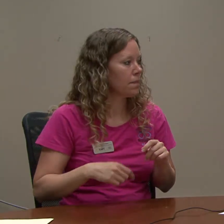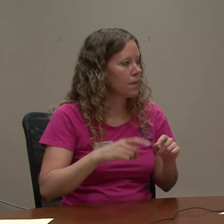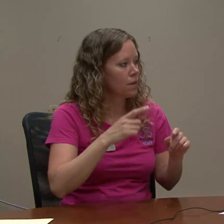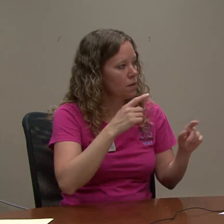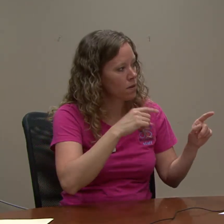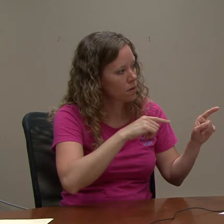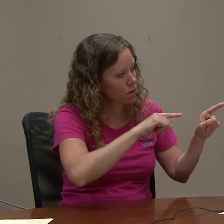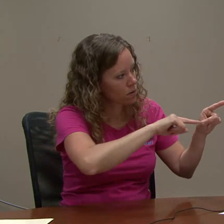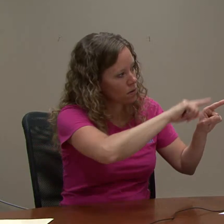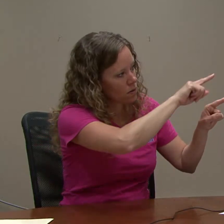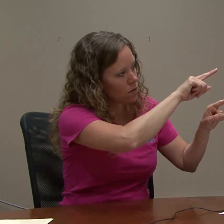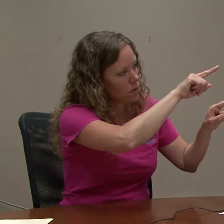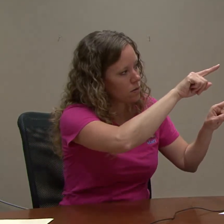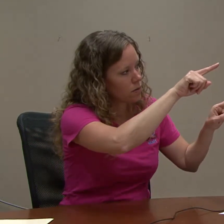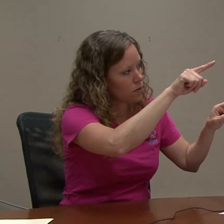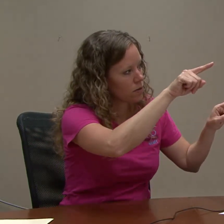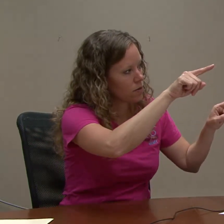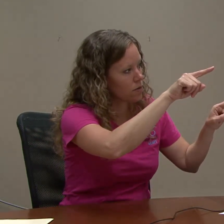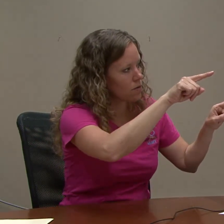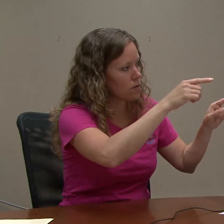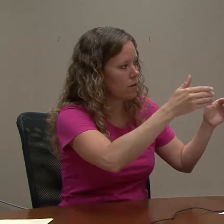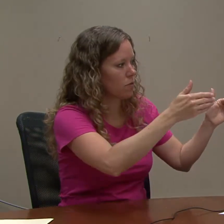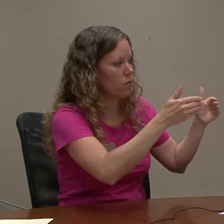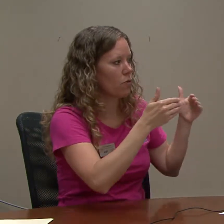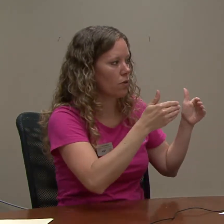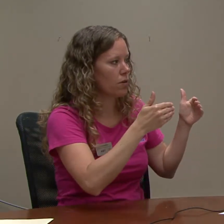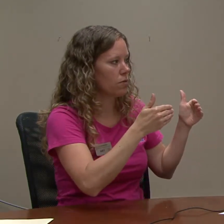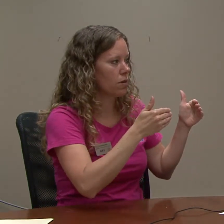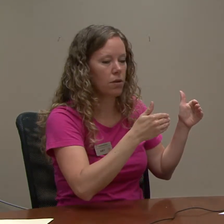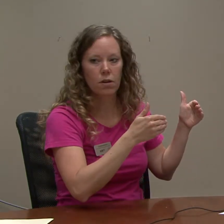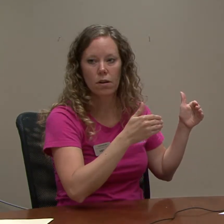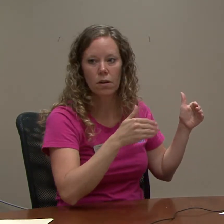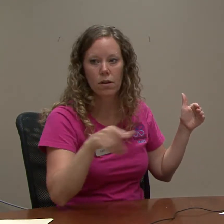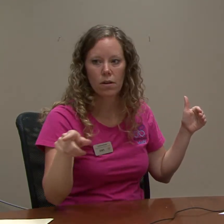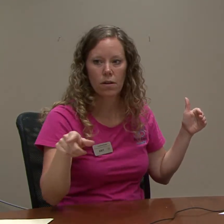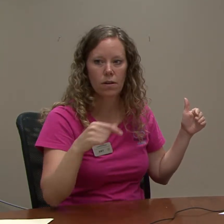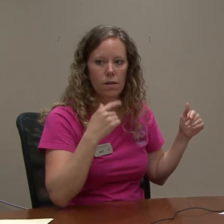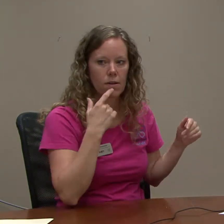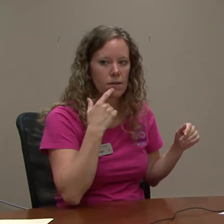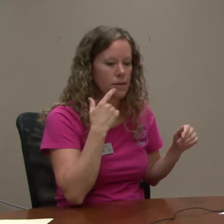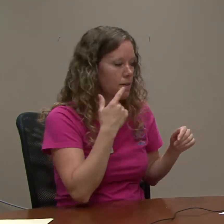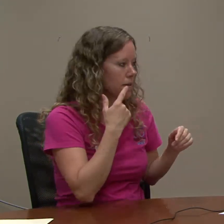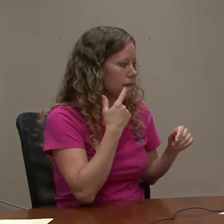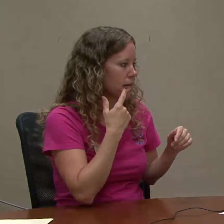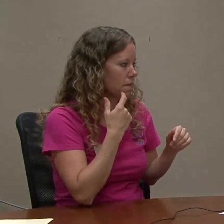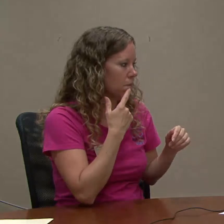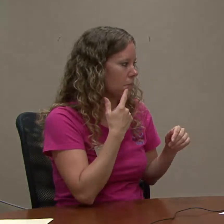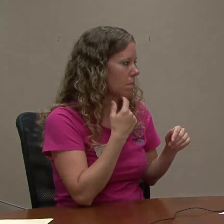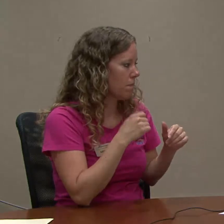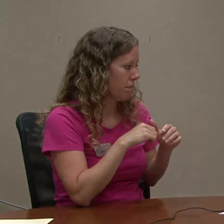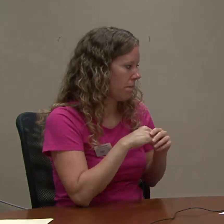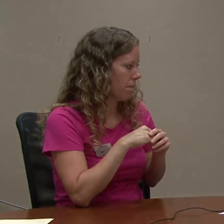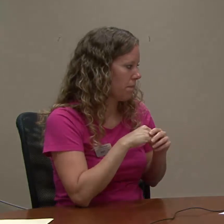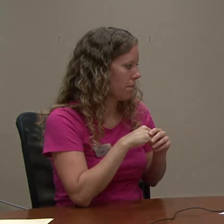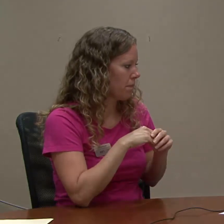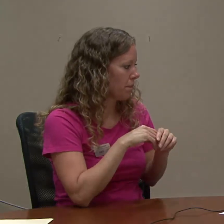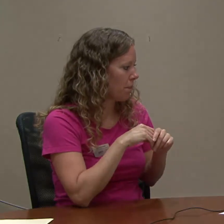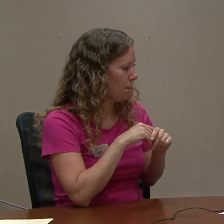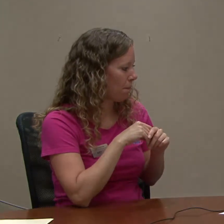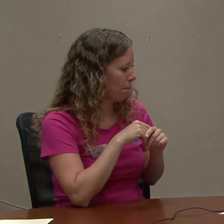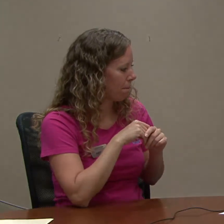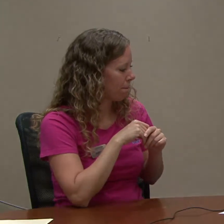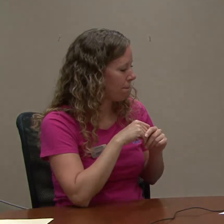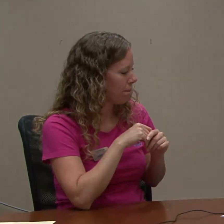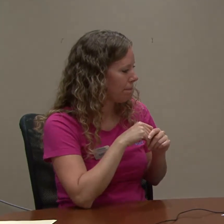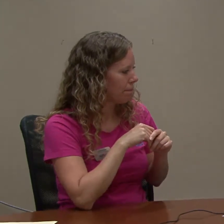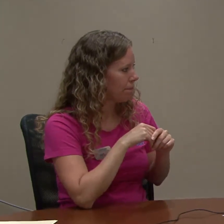if you're going to Care Center 2, just continue on to this gate here. Just do it this This way. way? There we go. Ah, that's better.